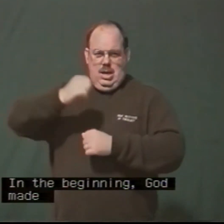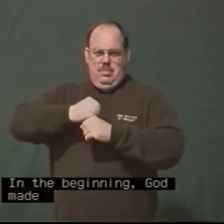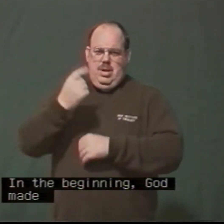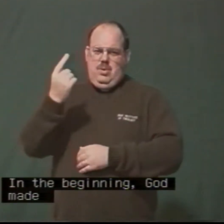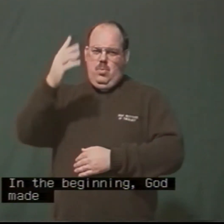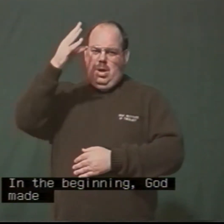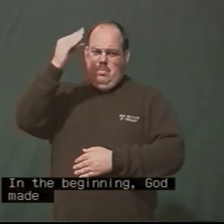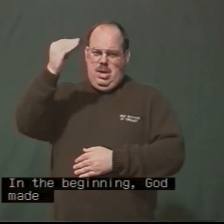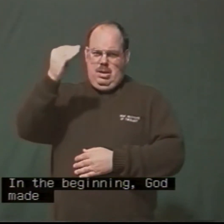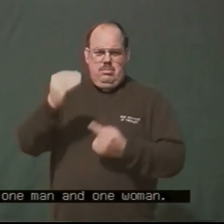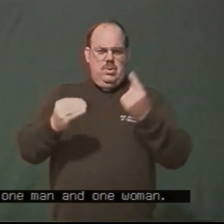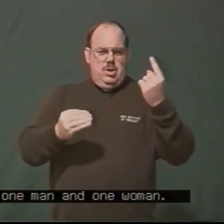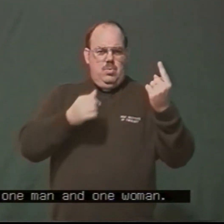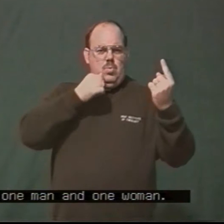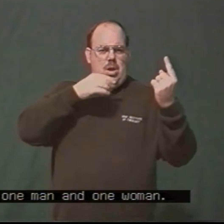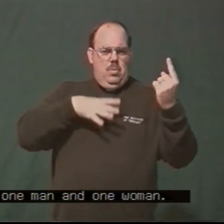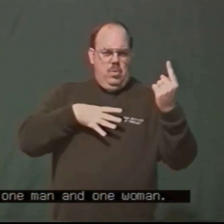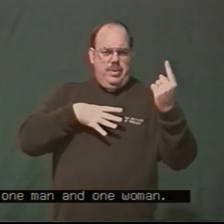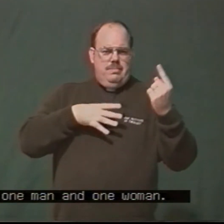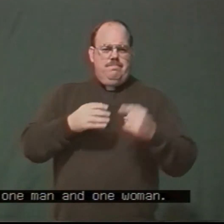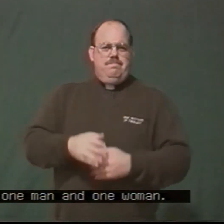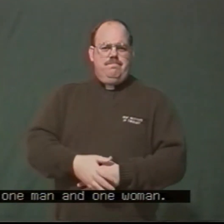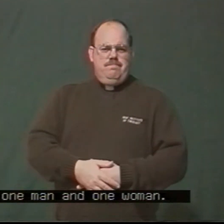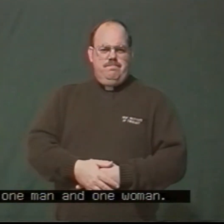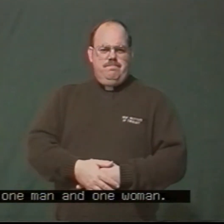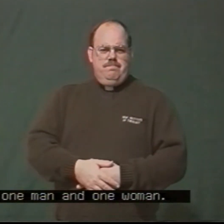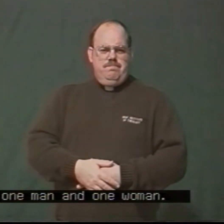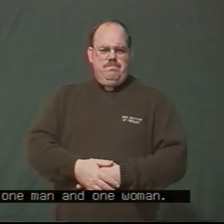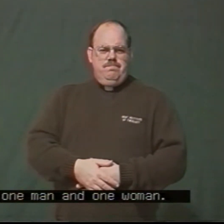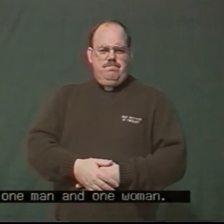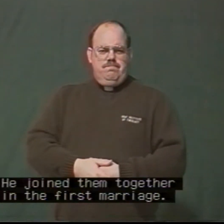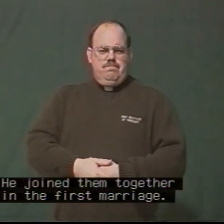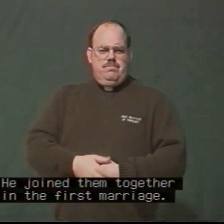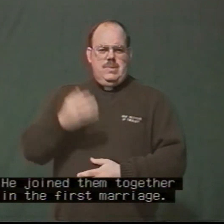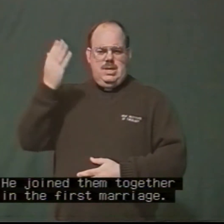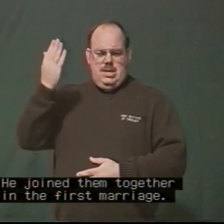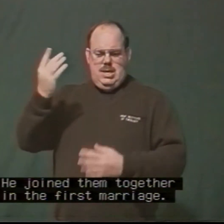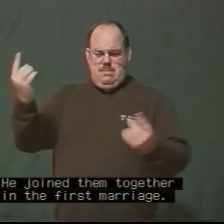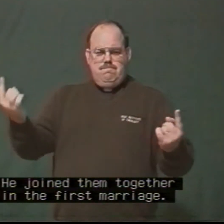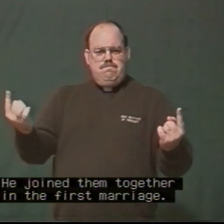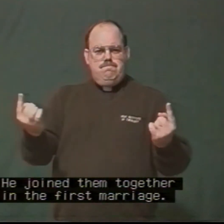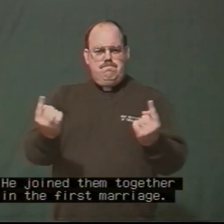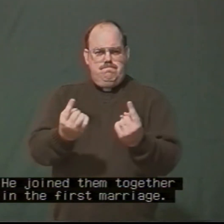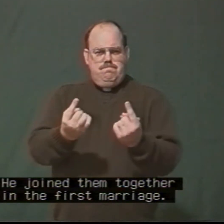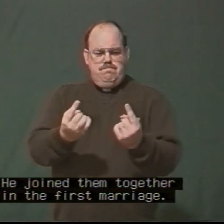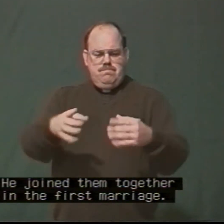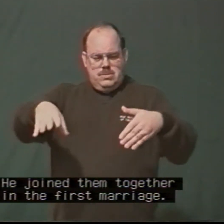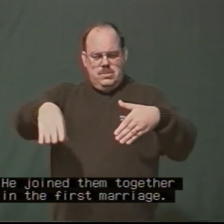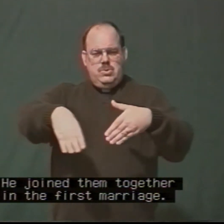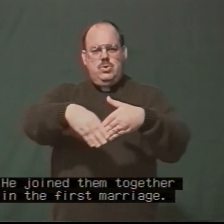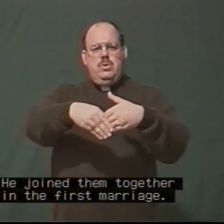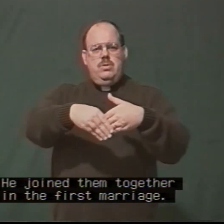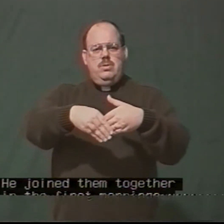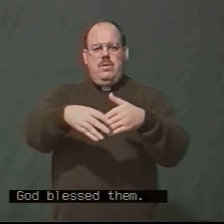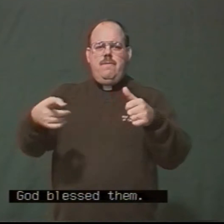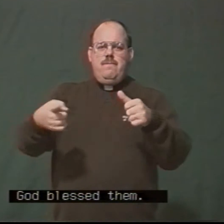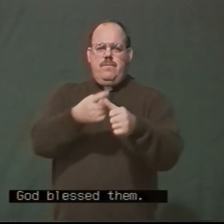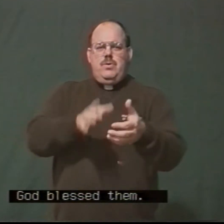In the beginning, God made one man and one woman. He joined them together in the first marriage.